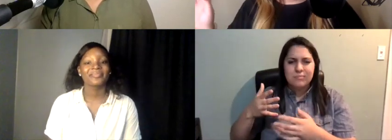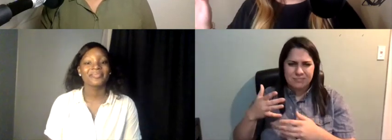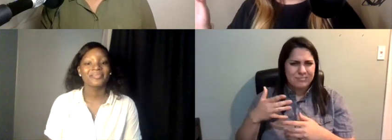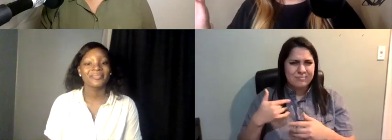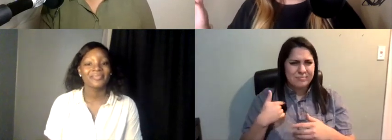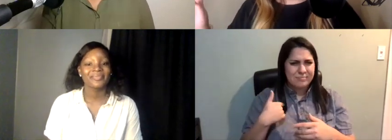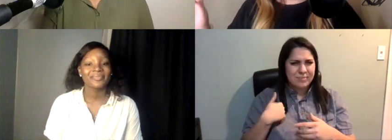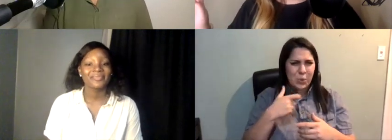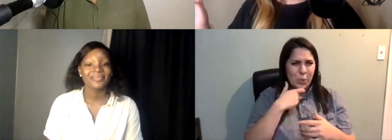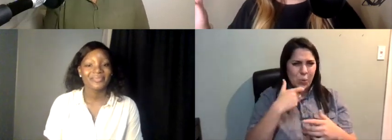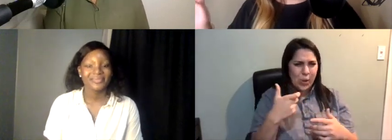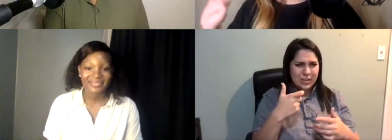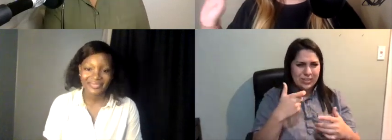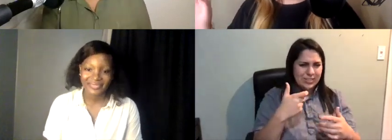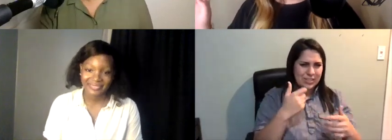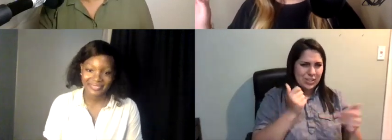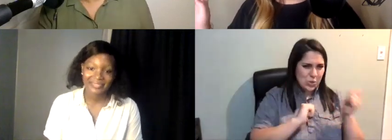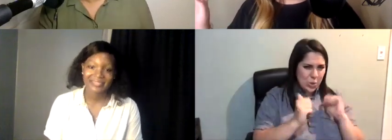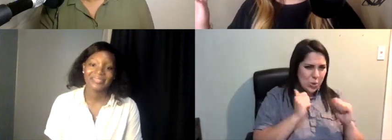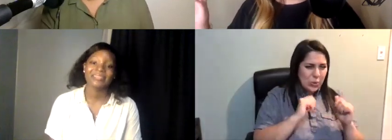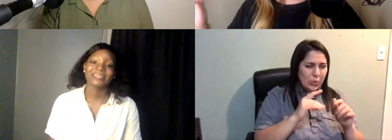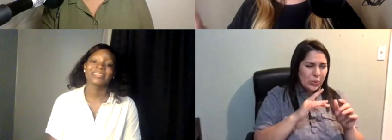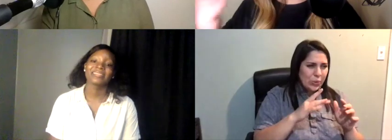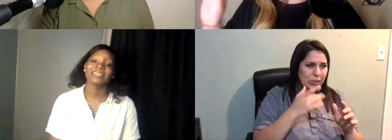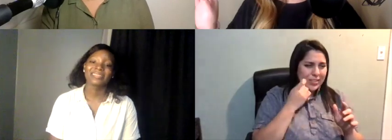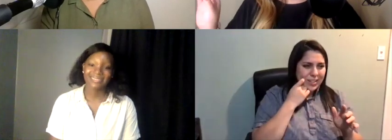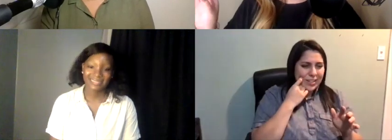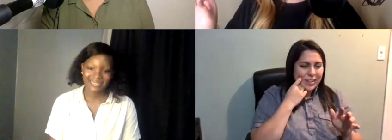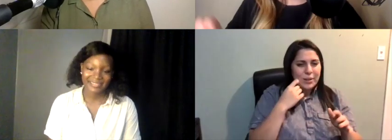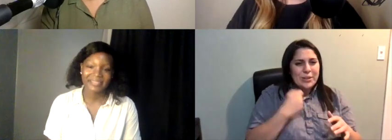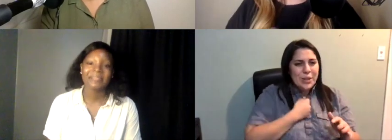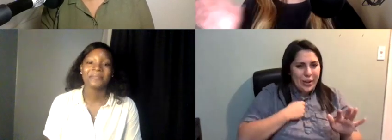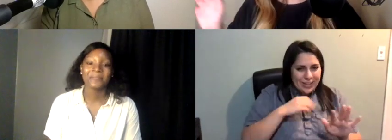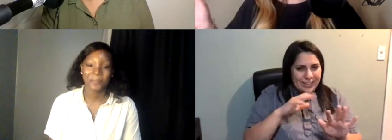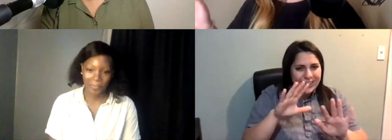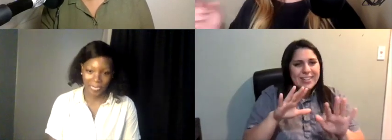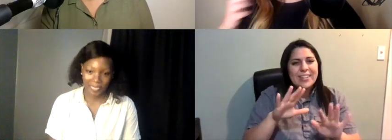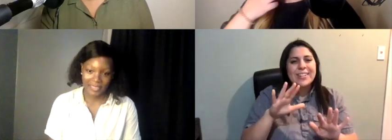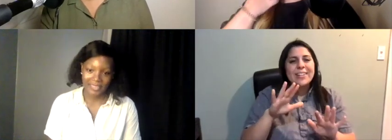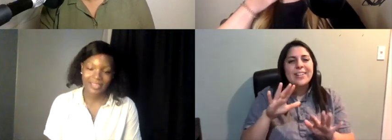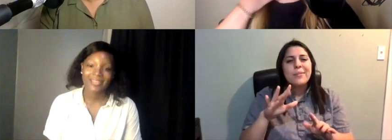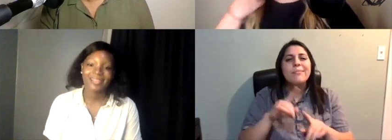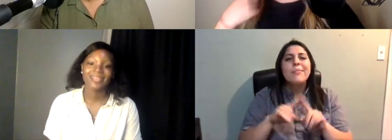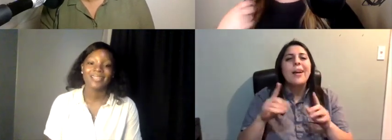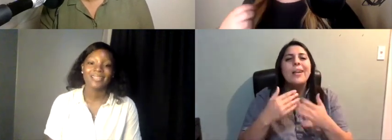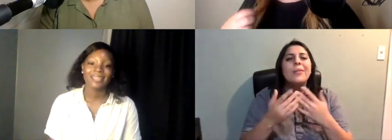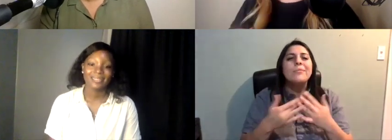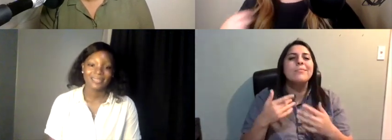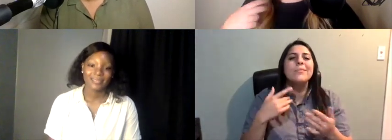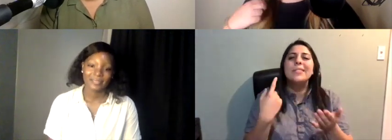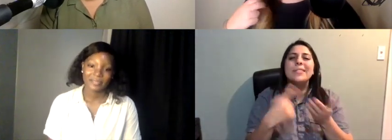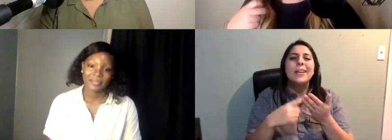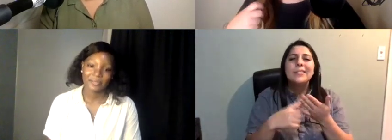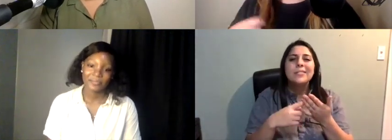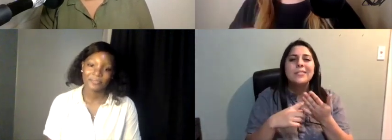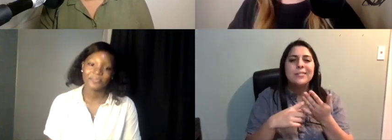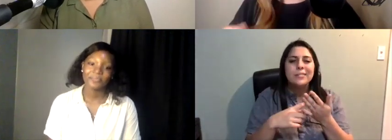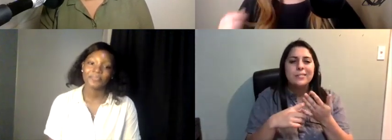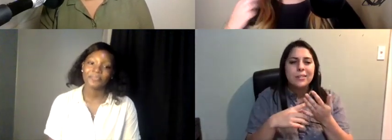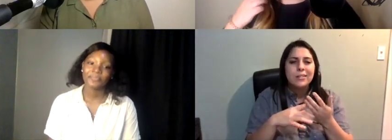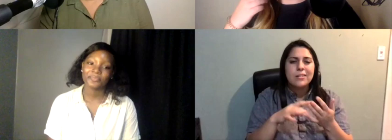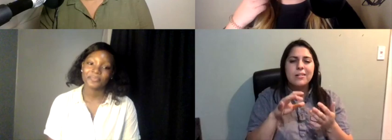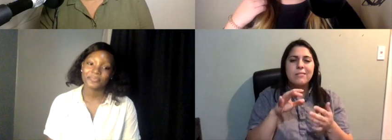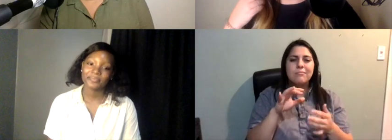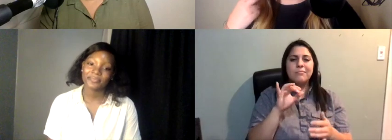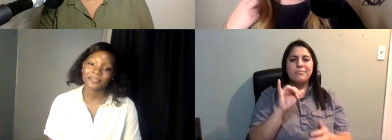is like, favorite shows, leave me alone, but they were talking about it, and some of them were like, like,